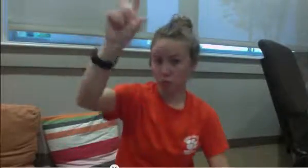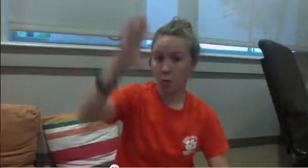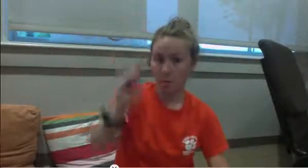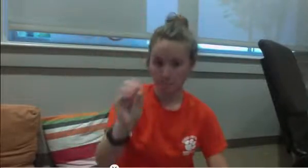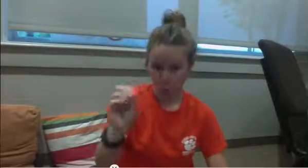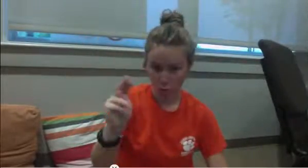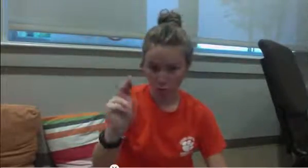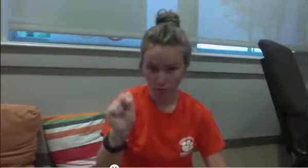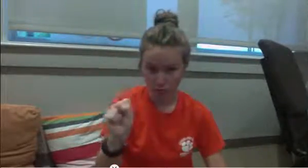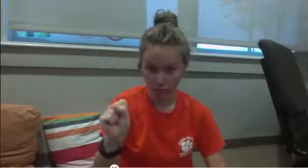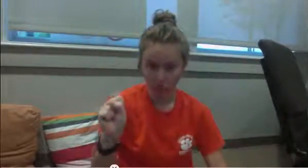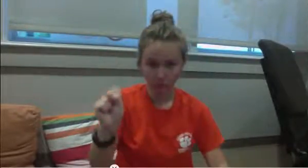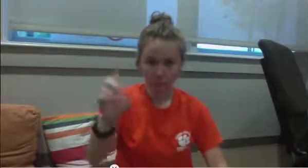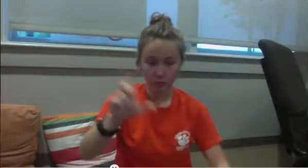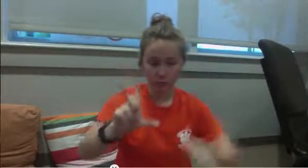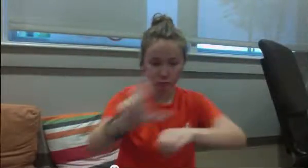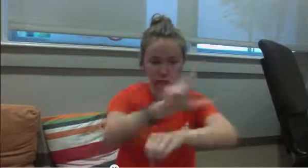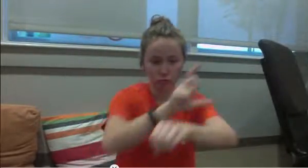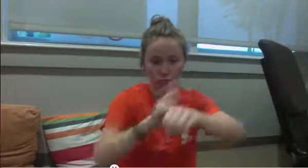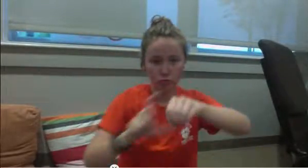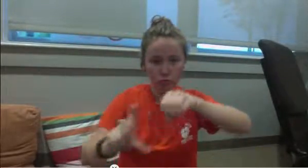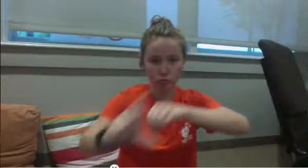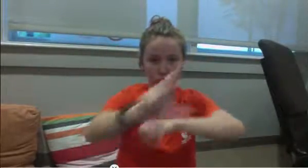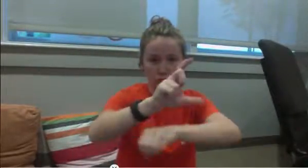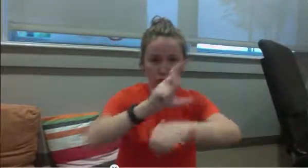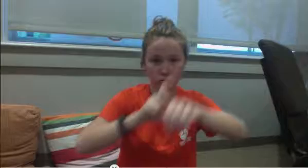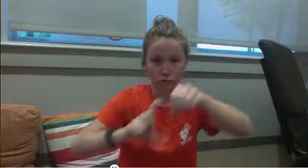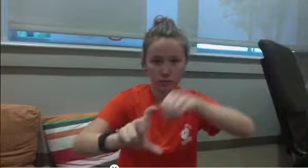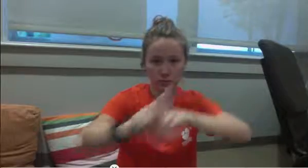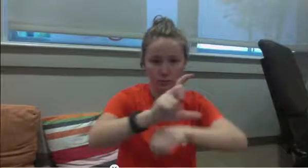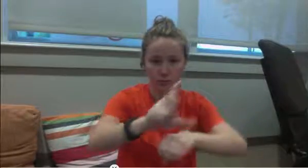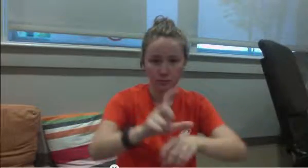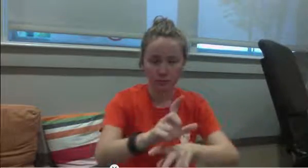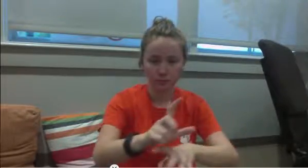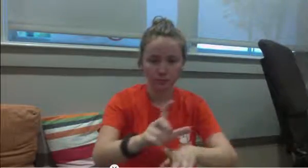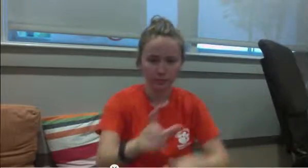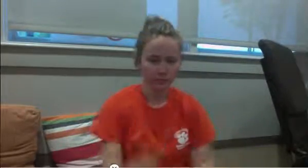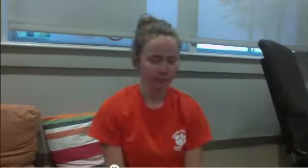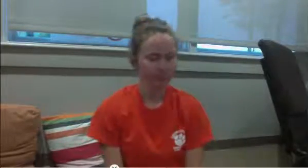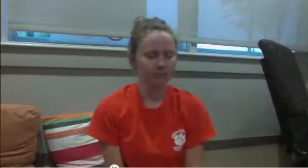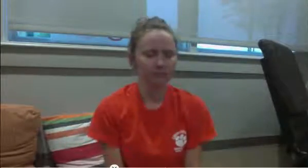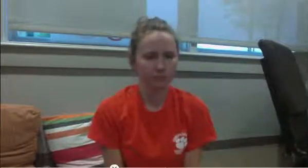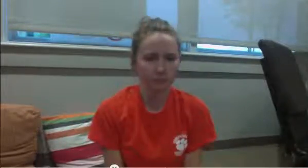so some of the planets have multiple moons that orbit around the individual planet.